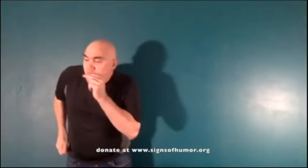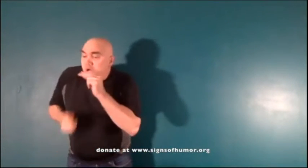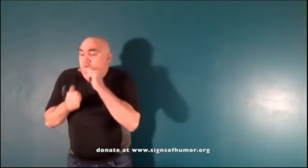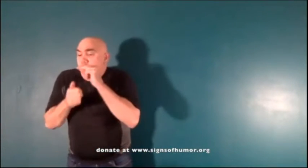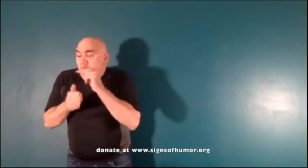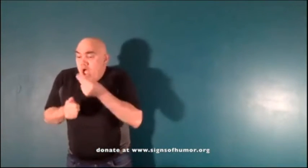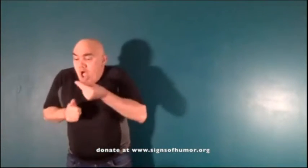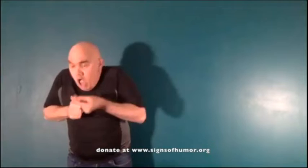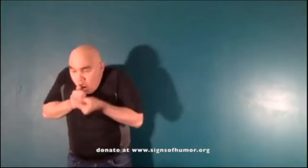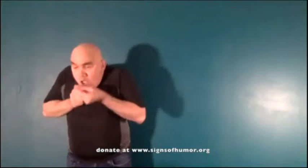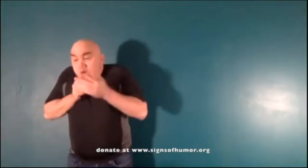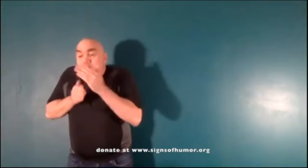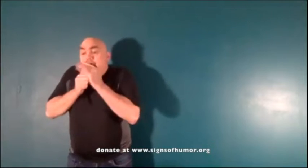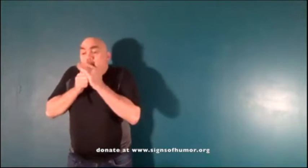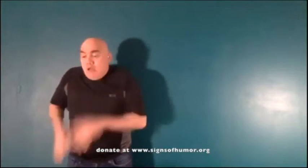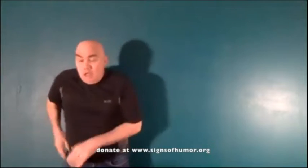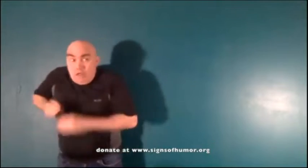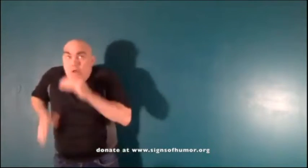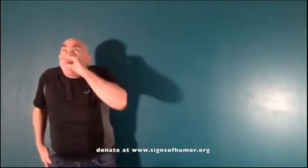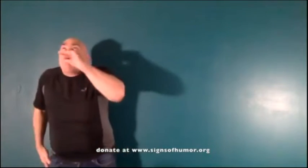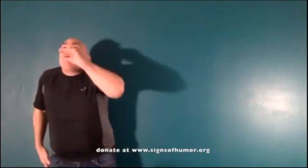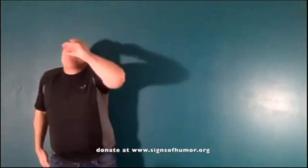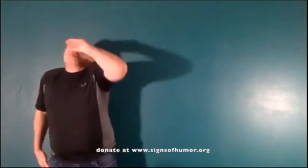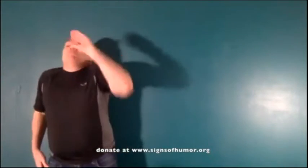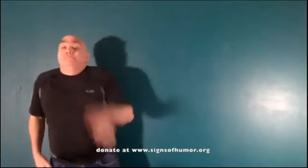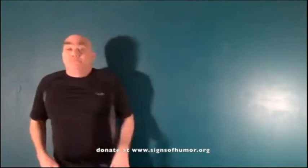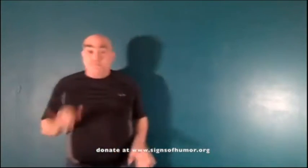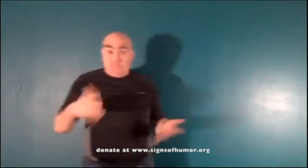Of course, they talk a good game until my cat would look their direction.